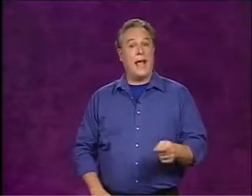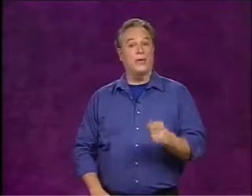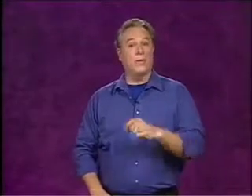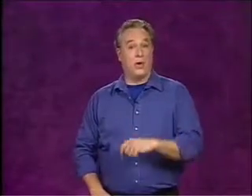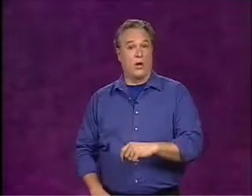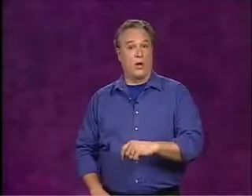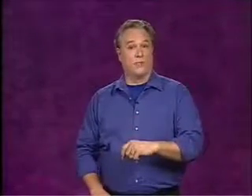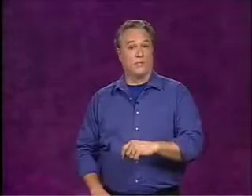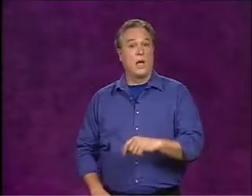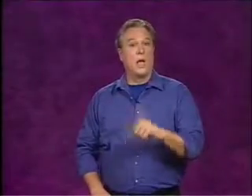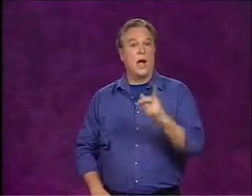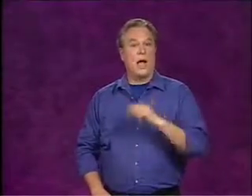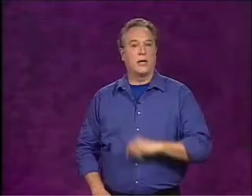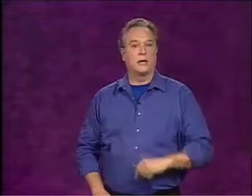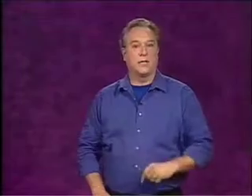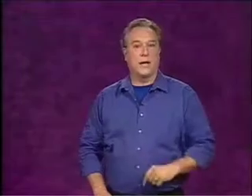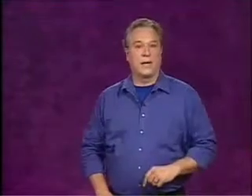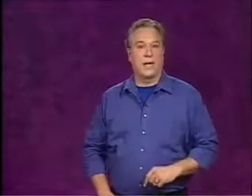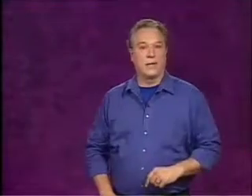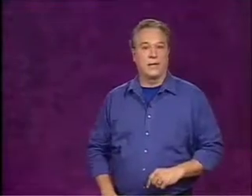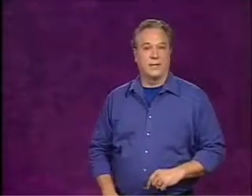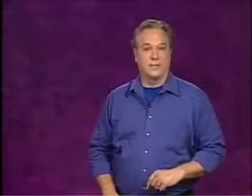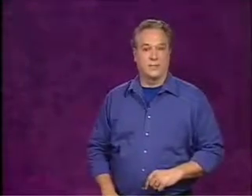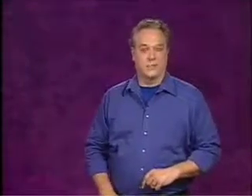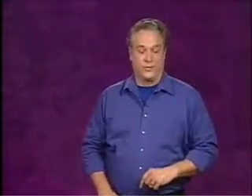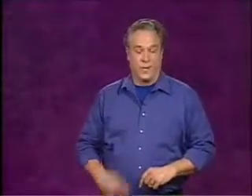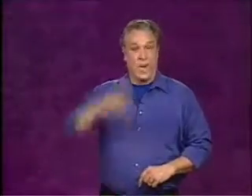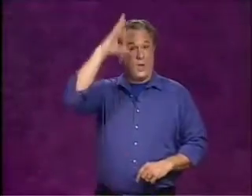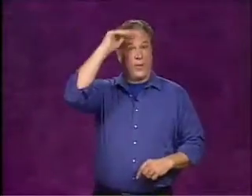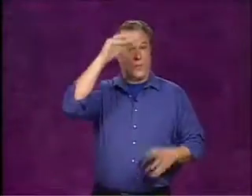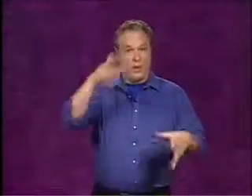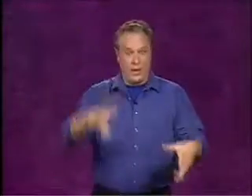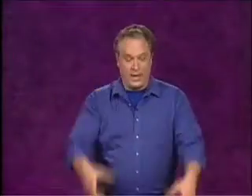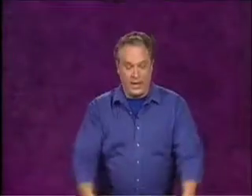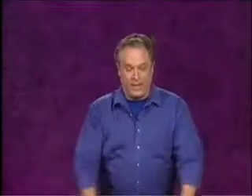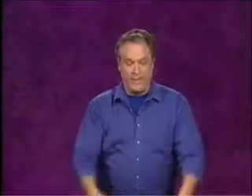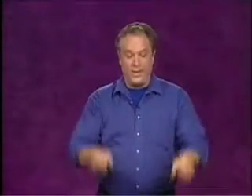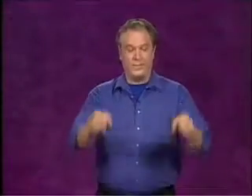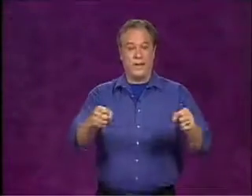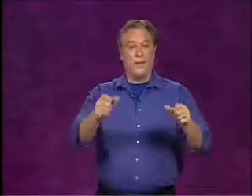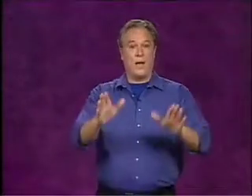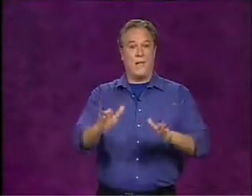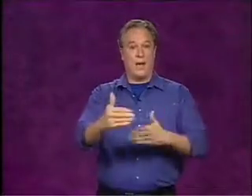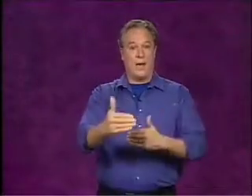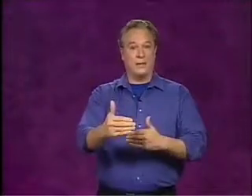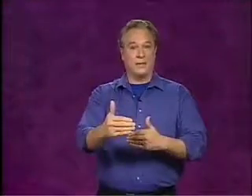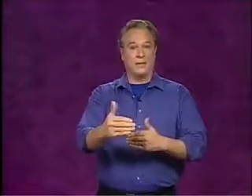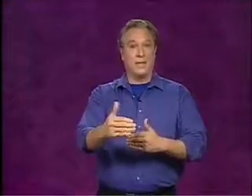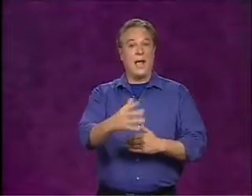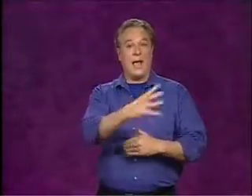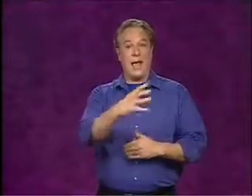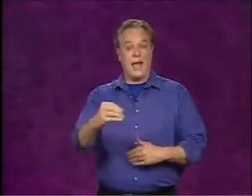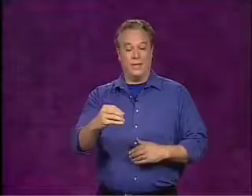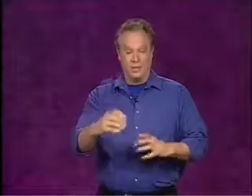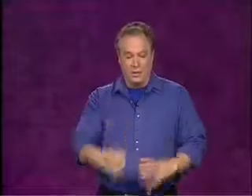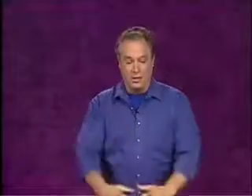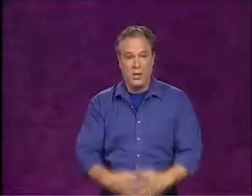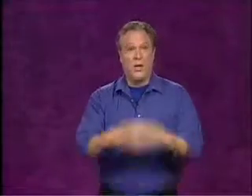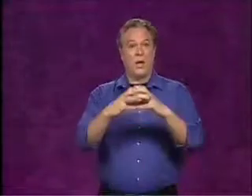a ball. I could sign it like this. The boy picked up a box and a